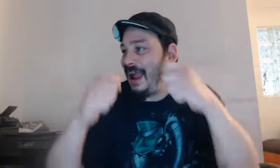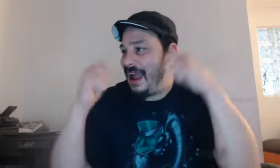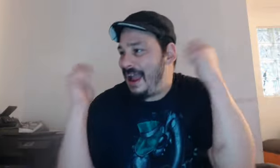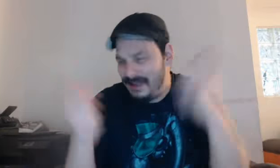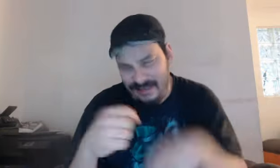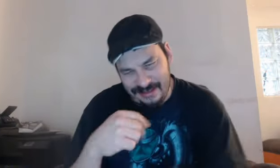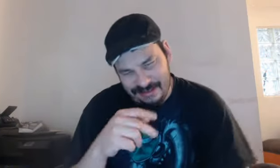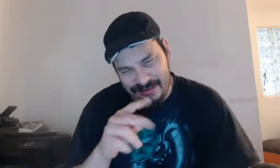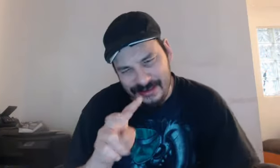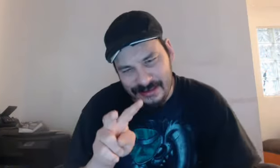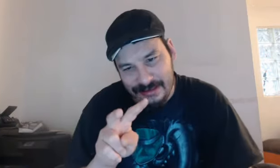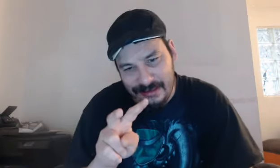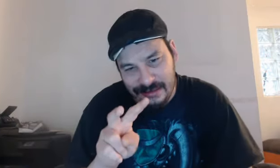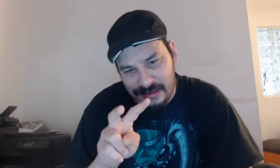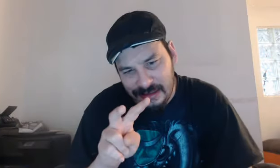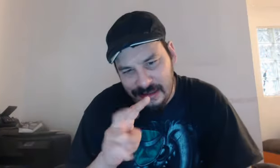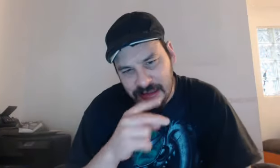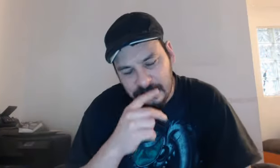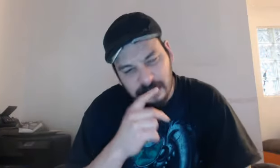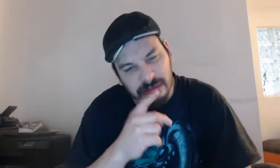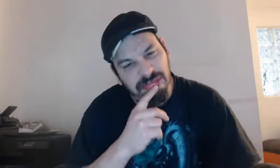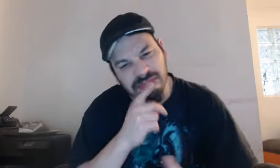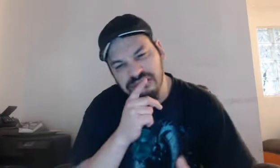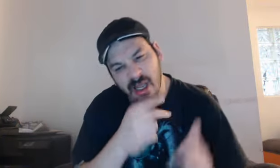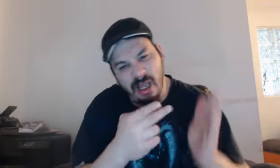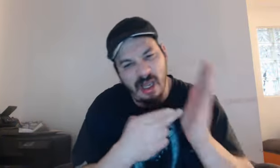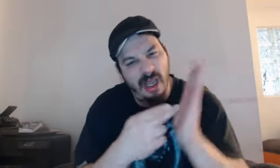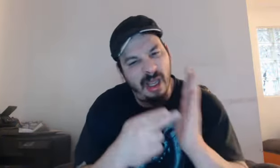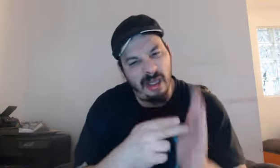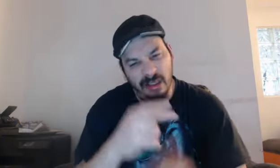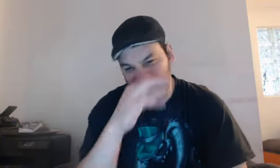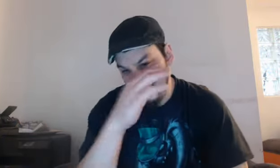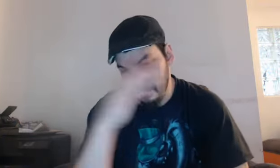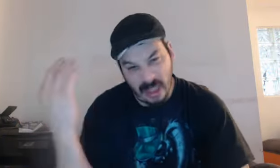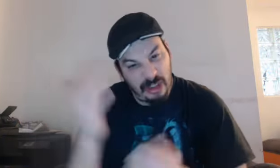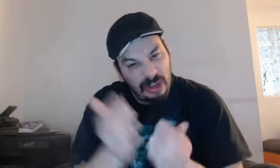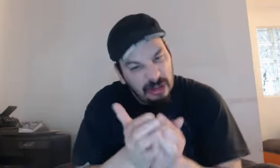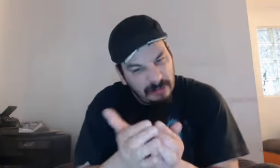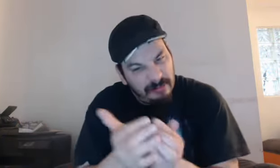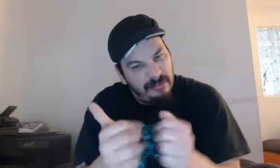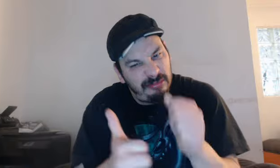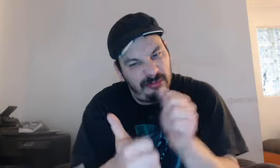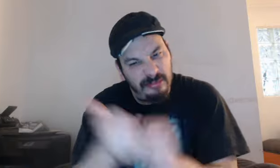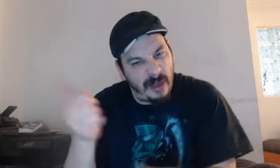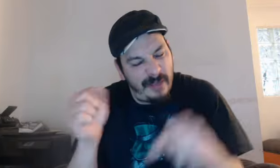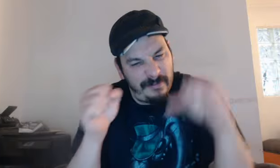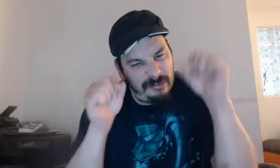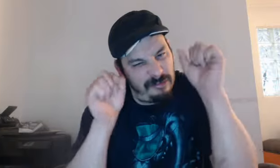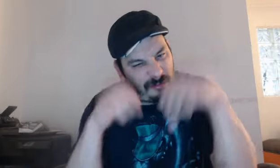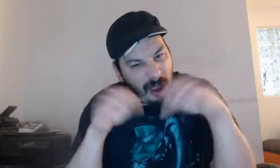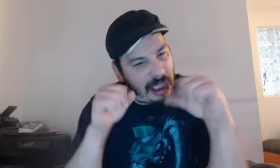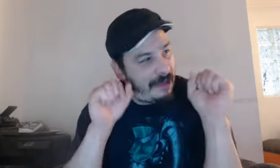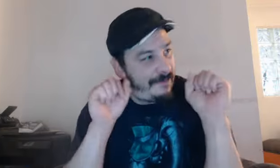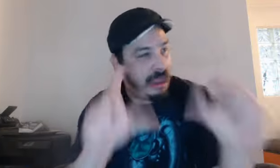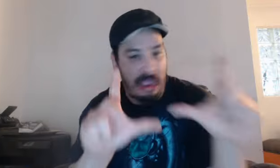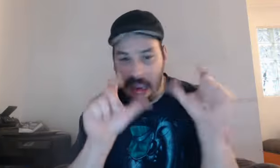than what I know now. More that is left to value. We are looking at all the worries that we have